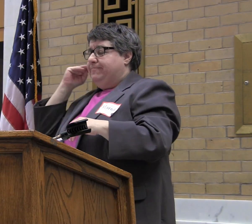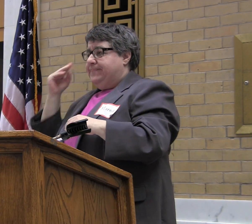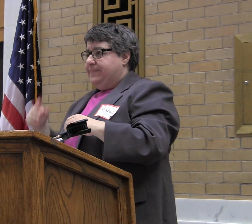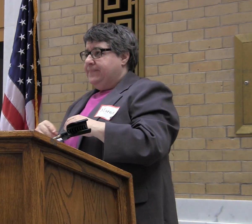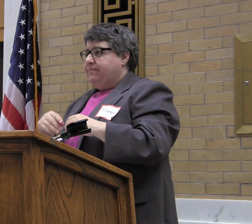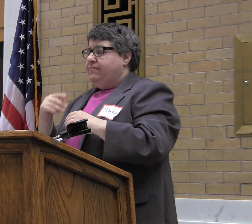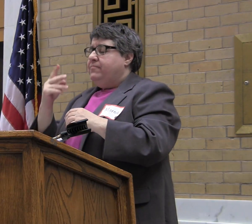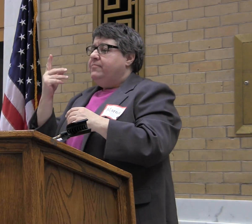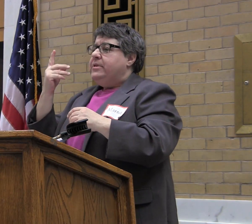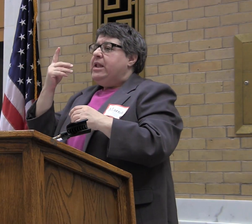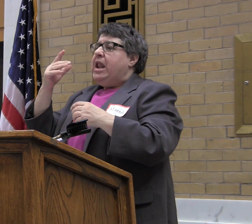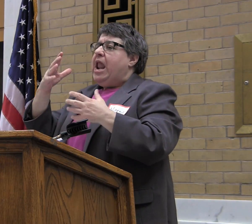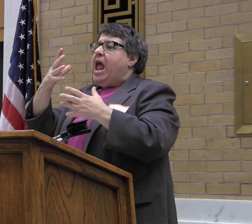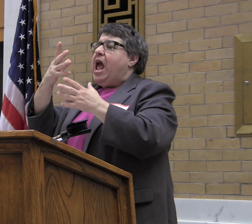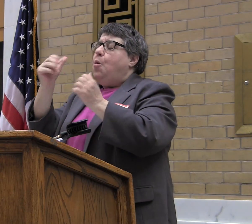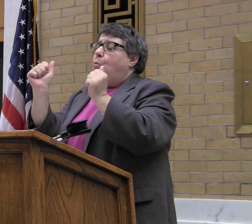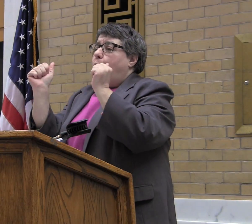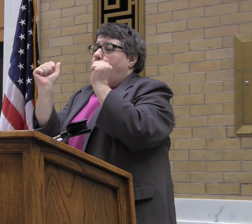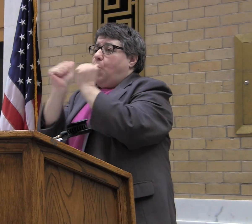I left home